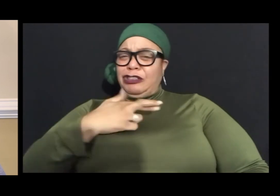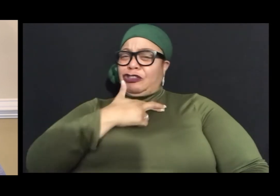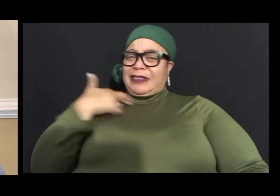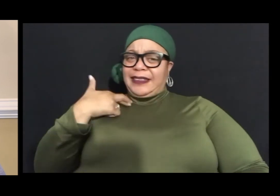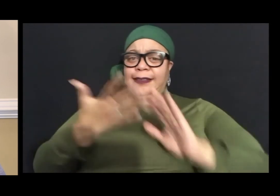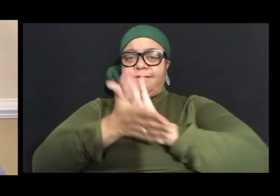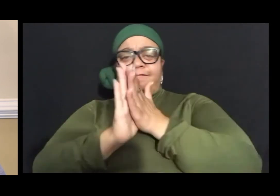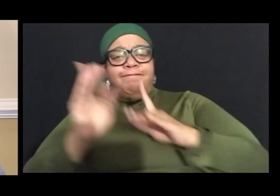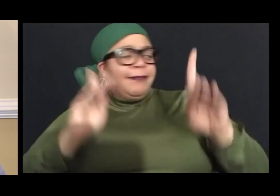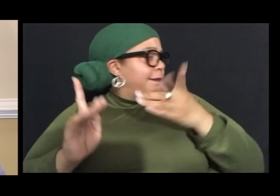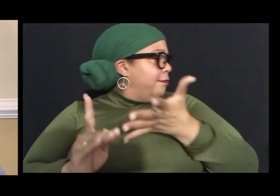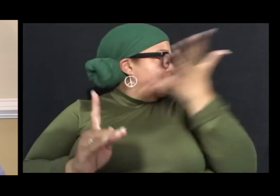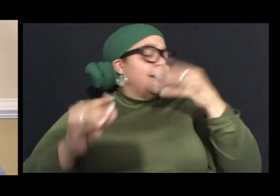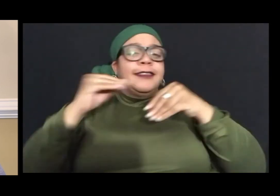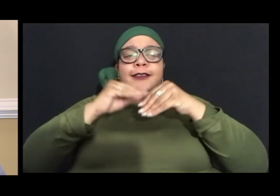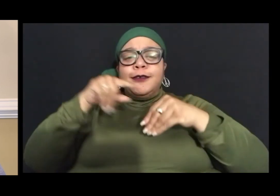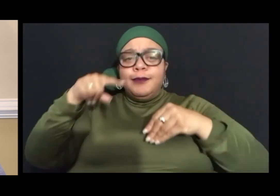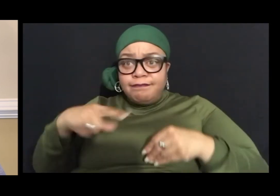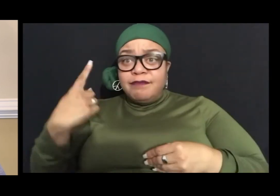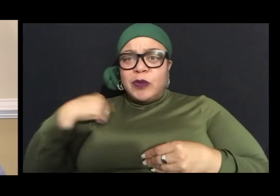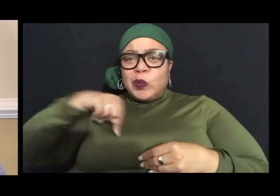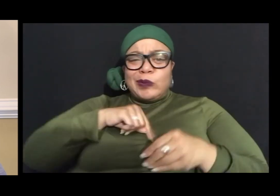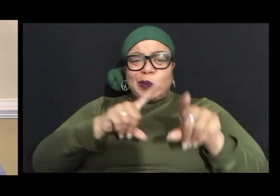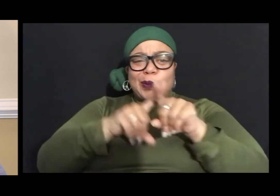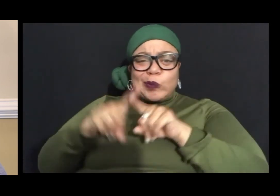problems that we deploy our technology to solve,